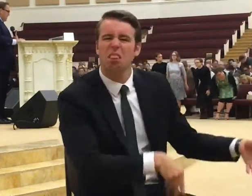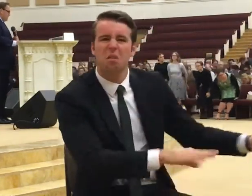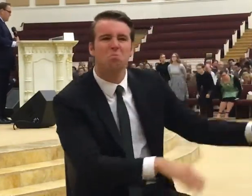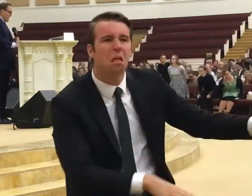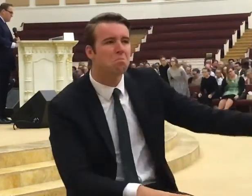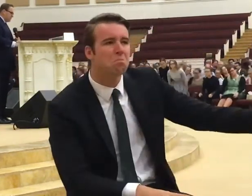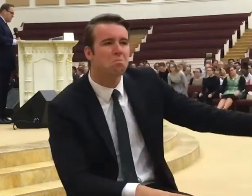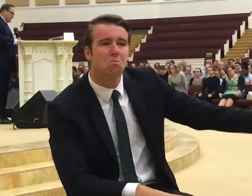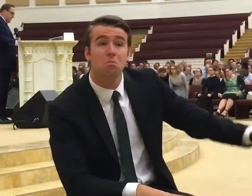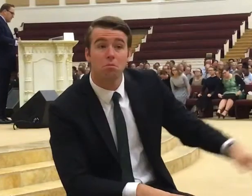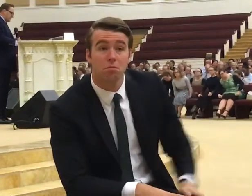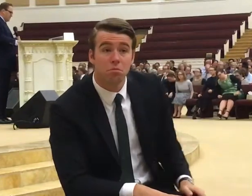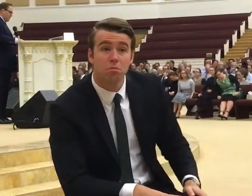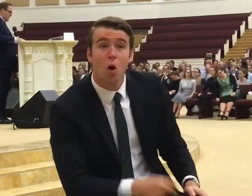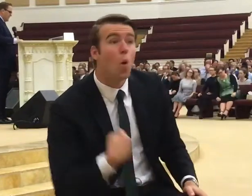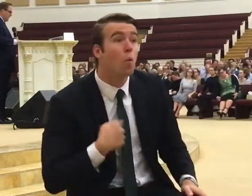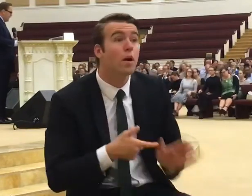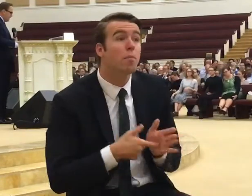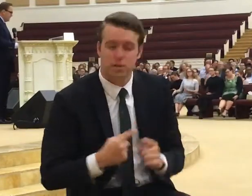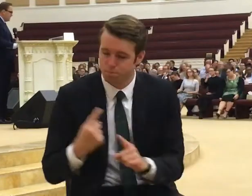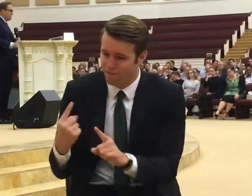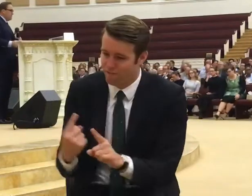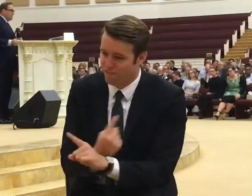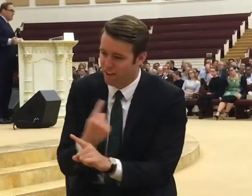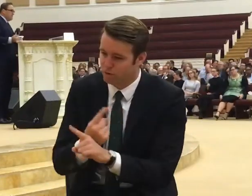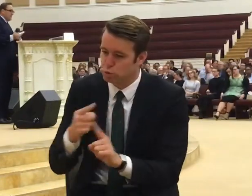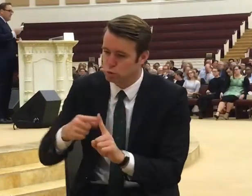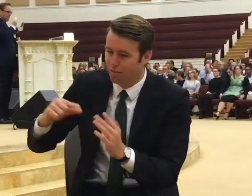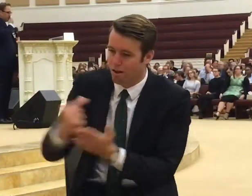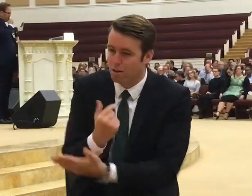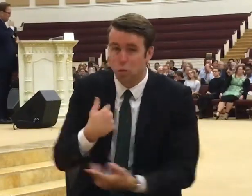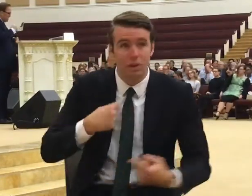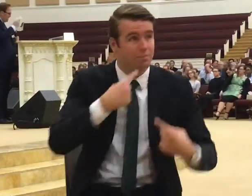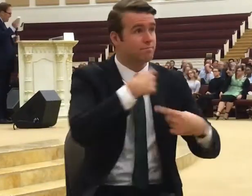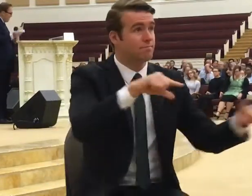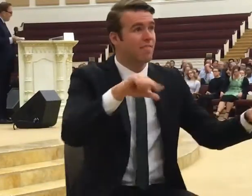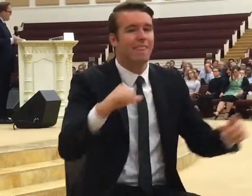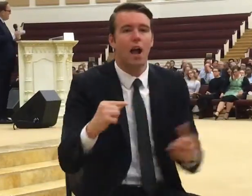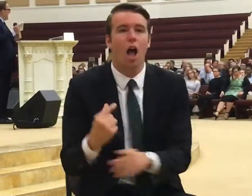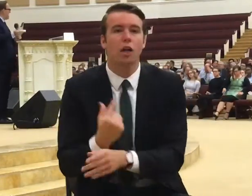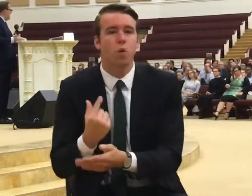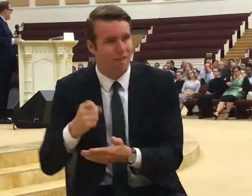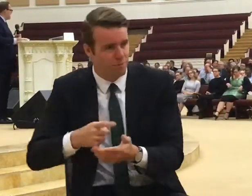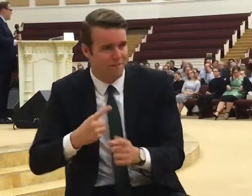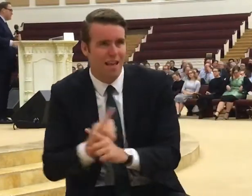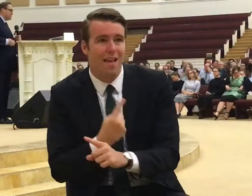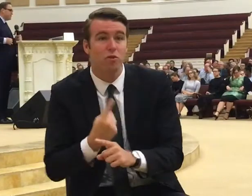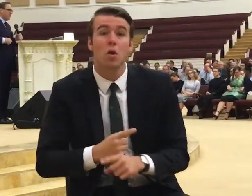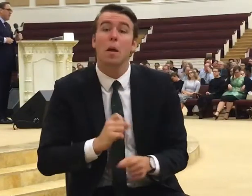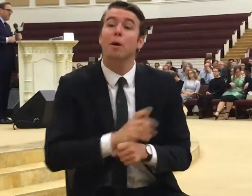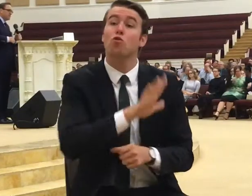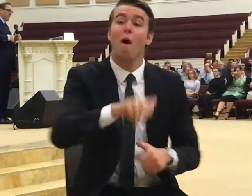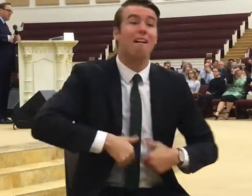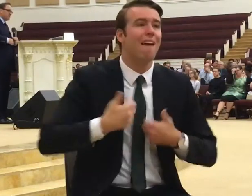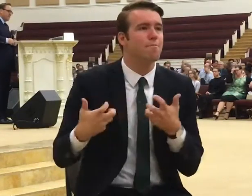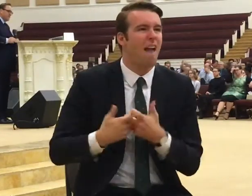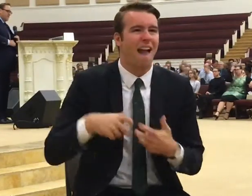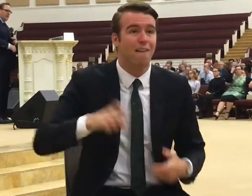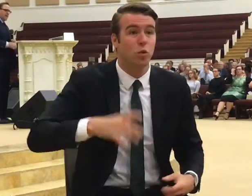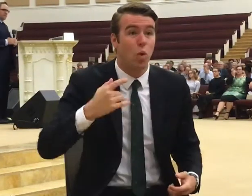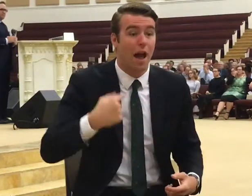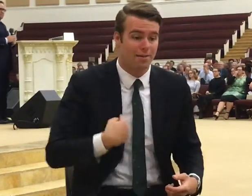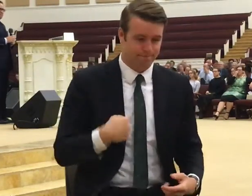We've got to be faithful to the gospel that we declare. See, you got to make your life match, because you're the only thing standing